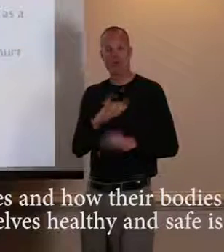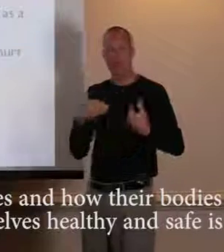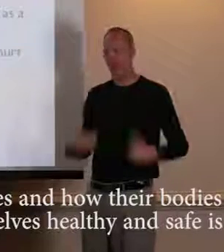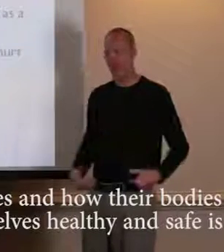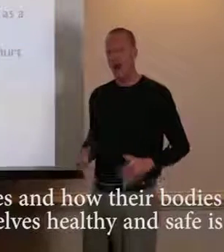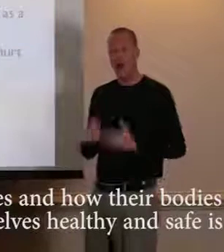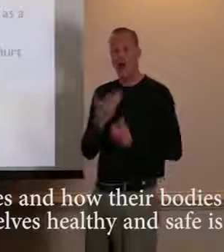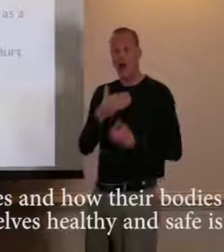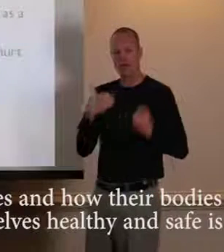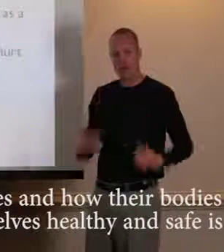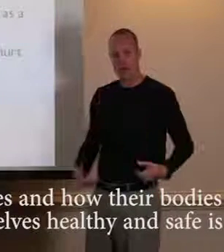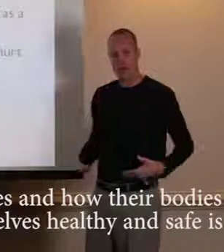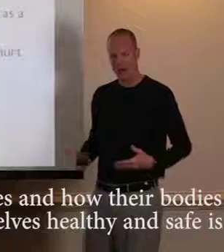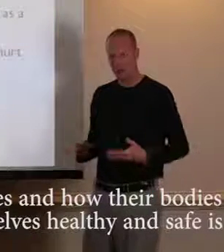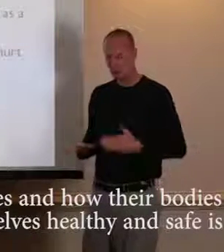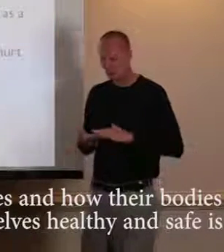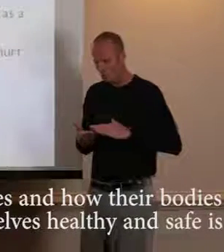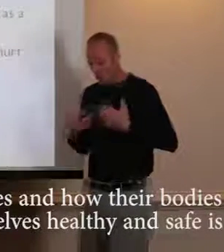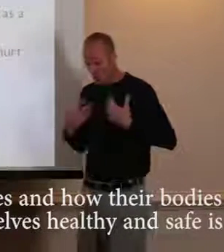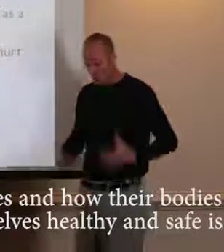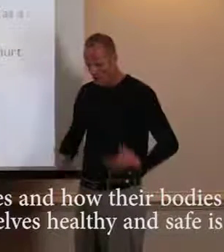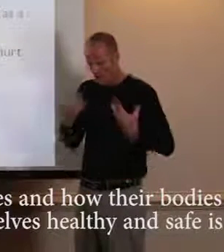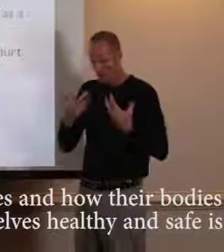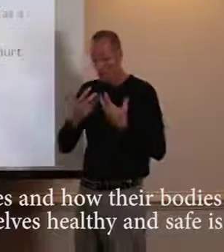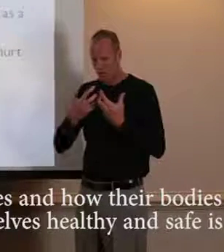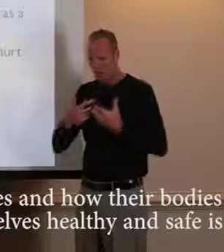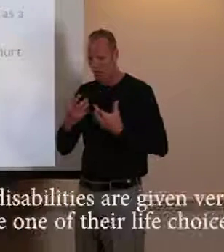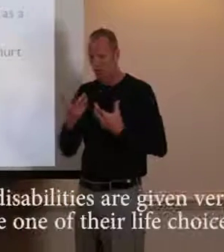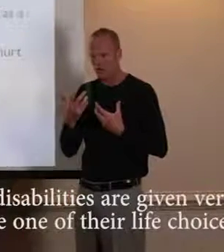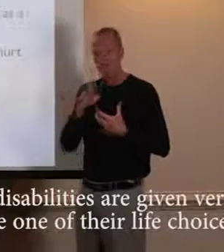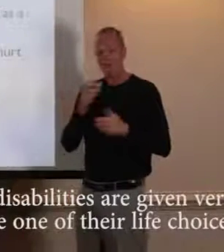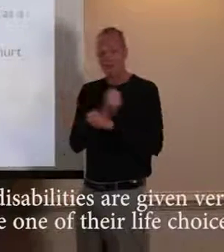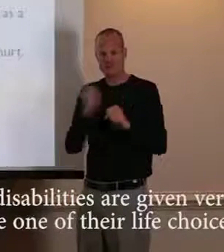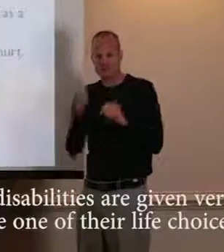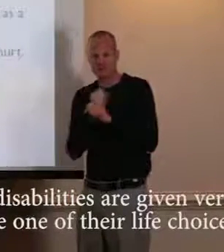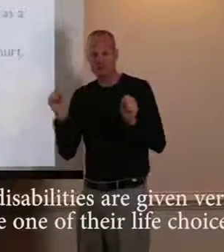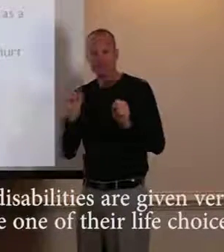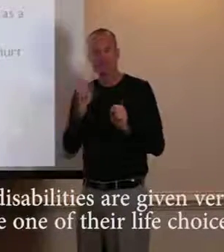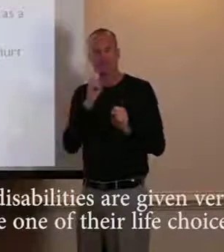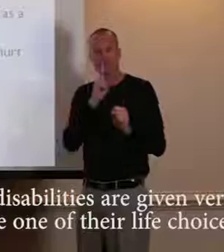how to keep themselves healthy and safe is very dangerous.